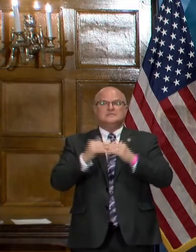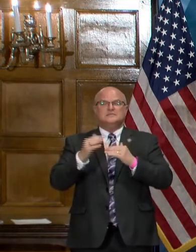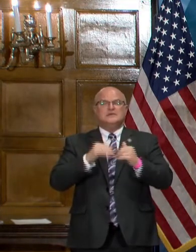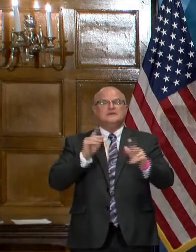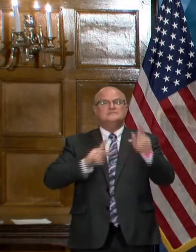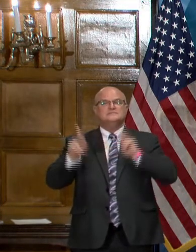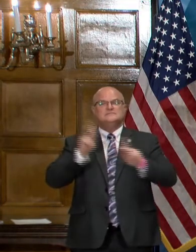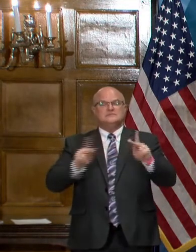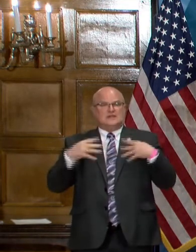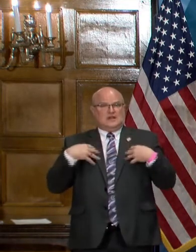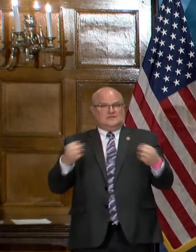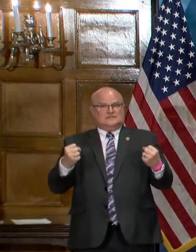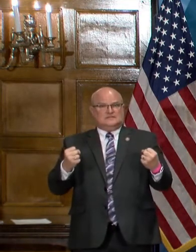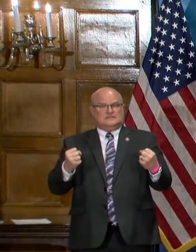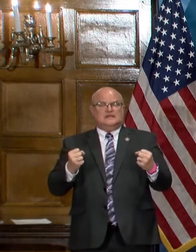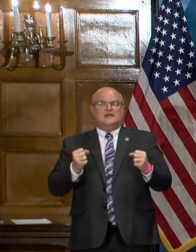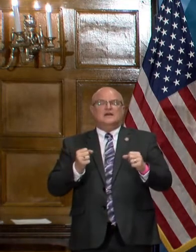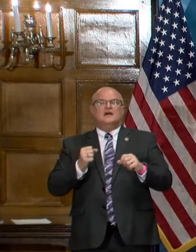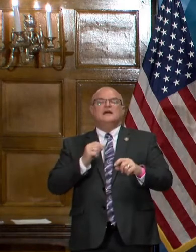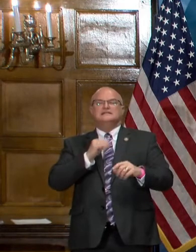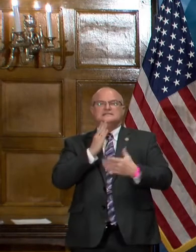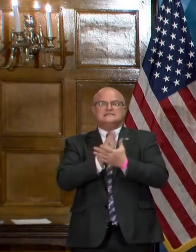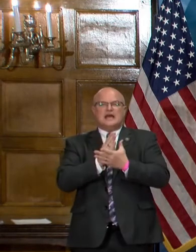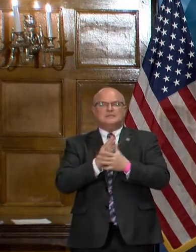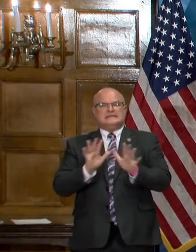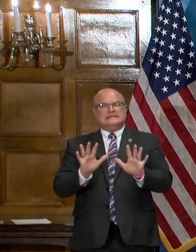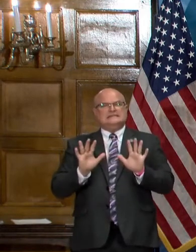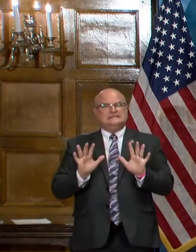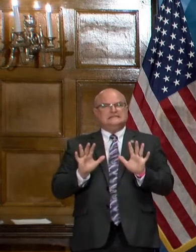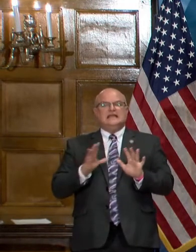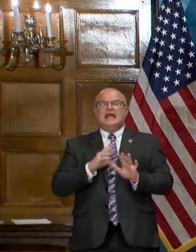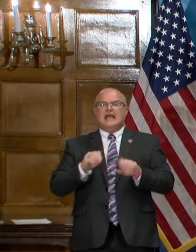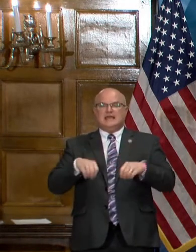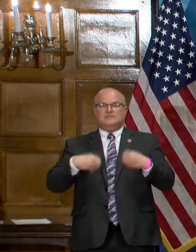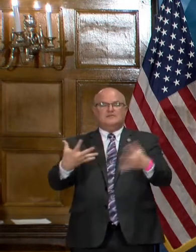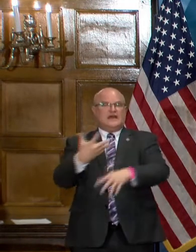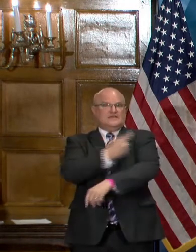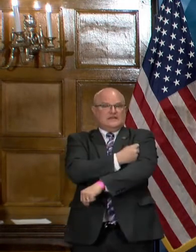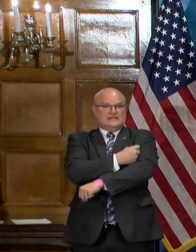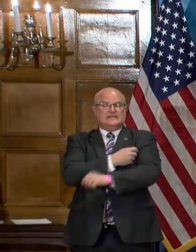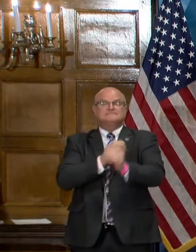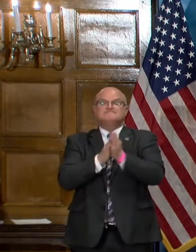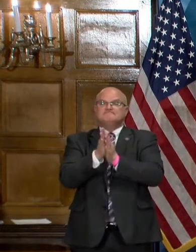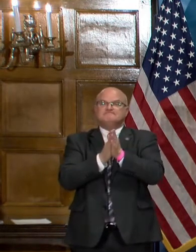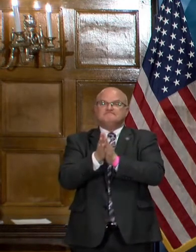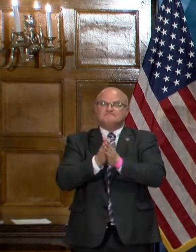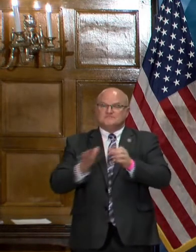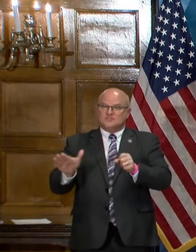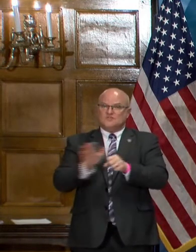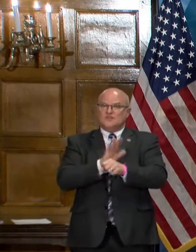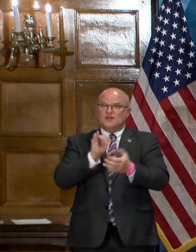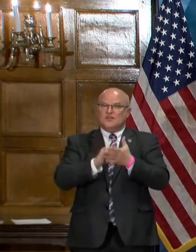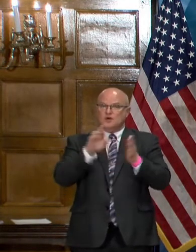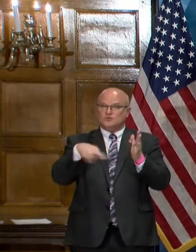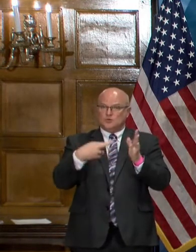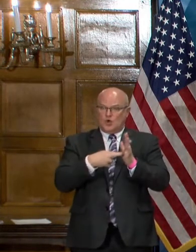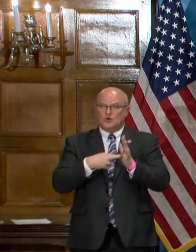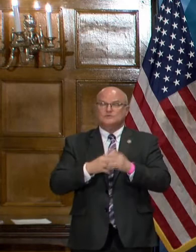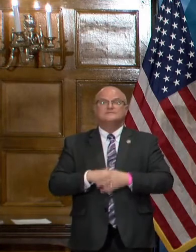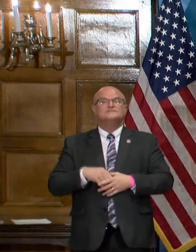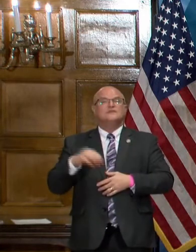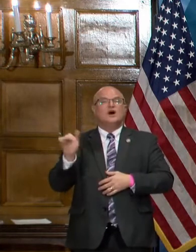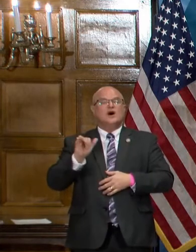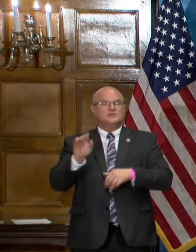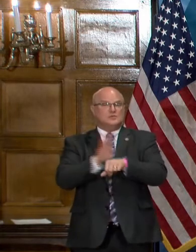confidence, overcoming hesitancy, and providing access to vaccines, and that they are eager to fill those roles. We'll also be